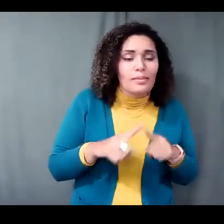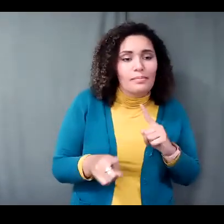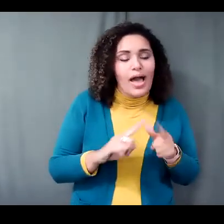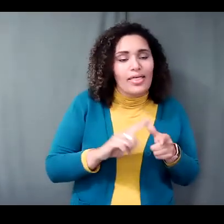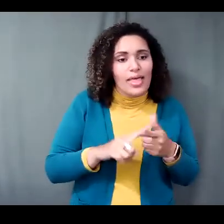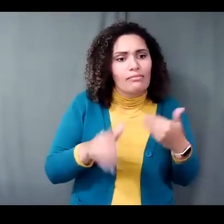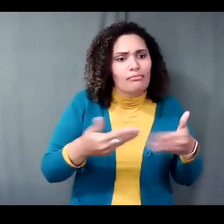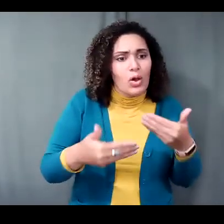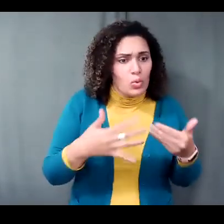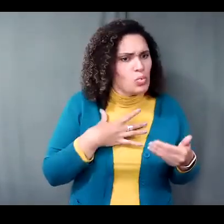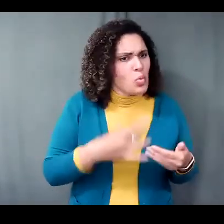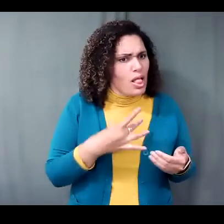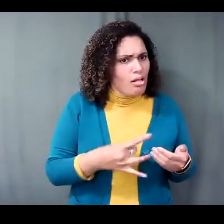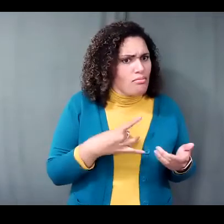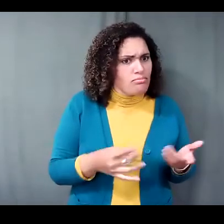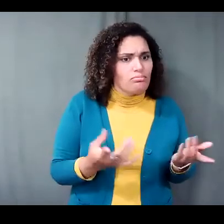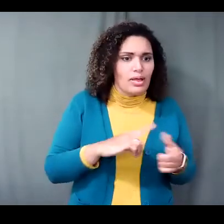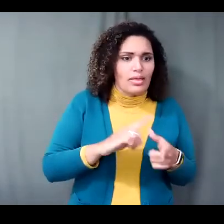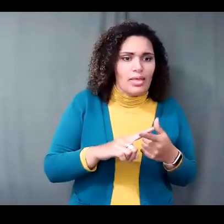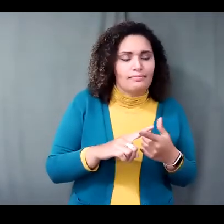And so it became very popular.